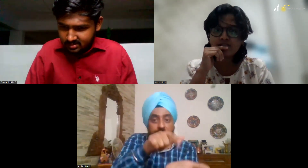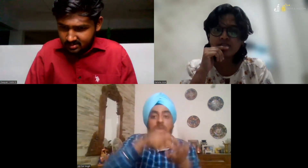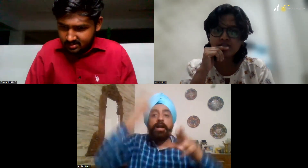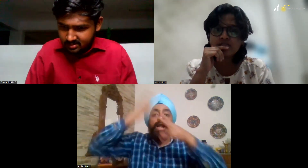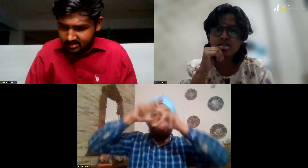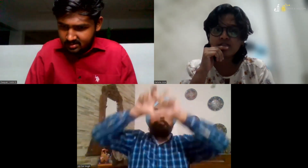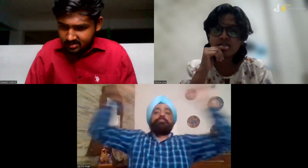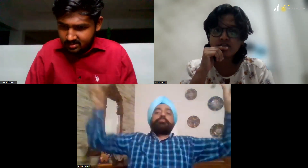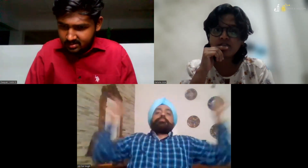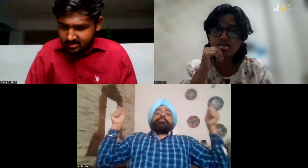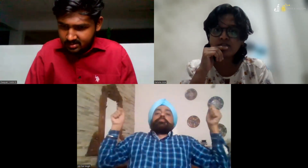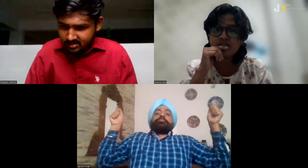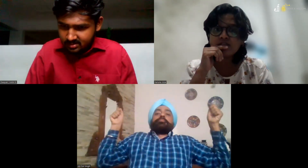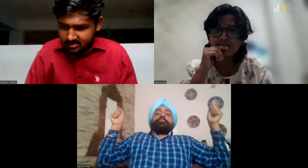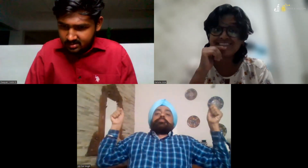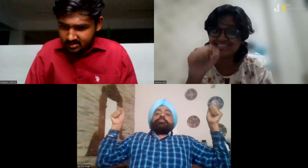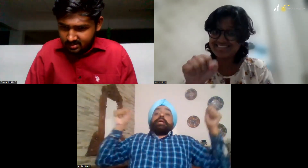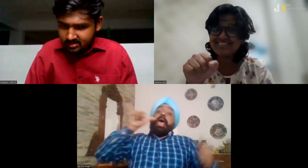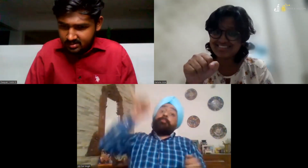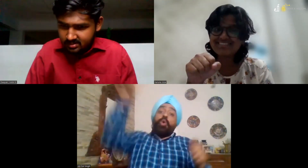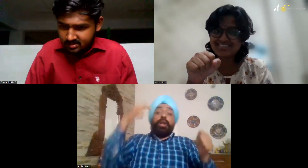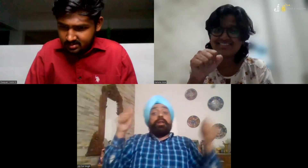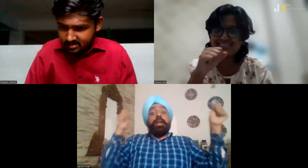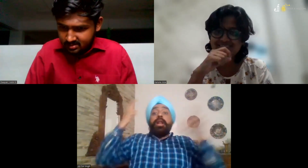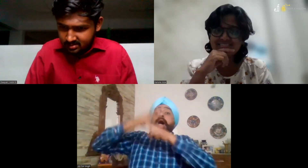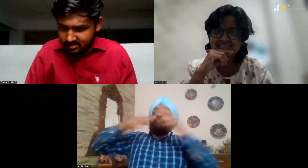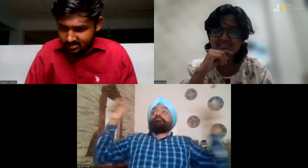but after reaching a destination,